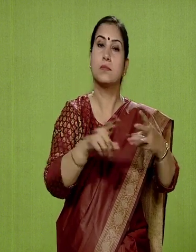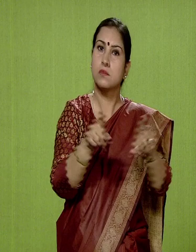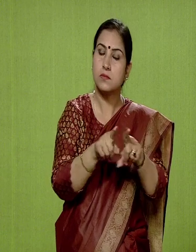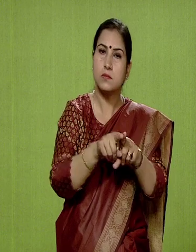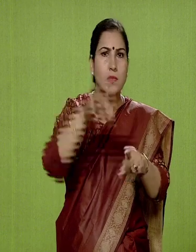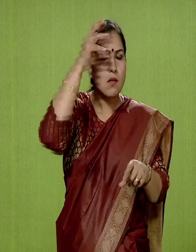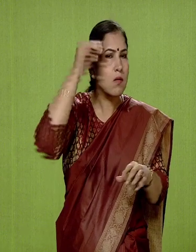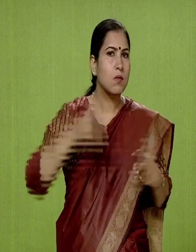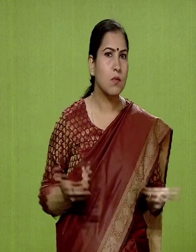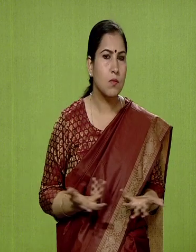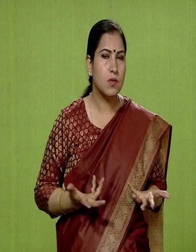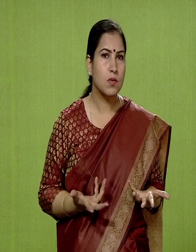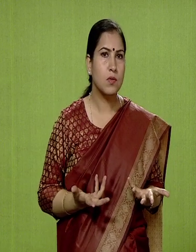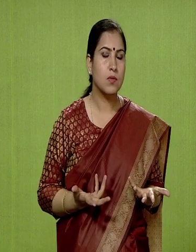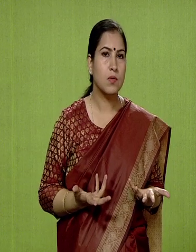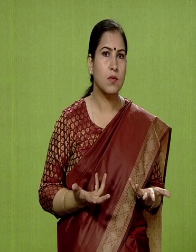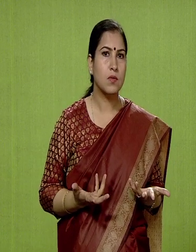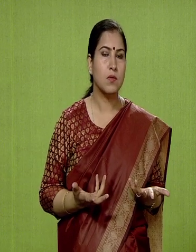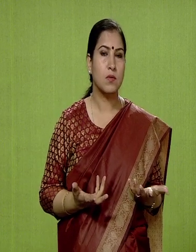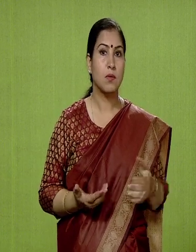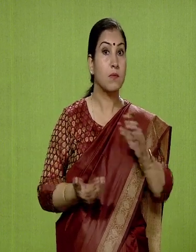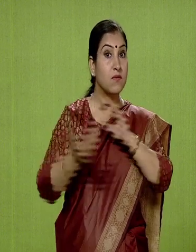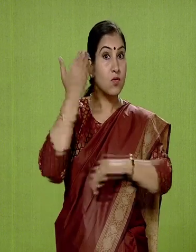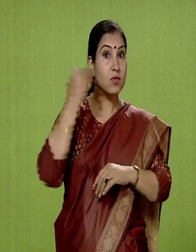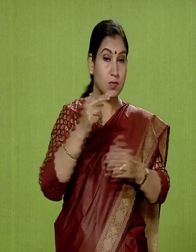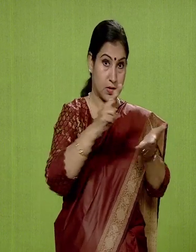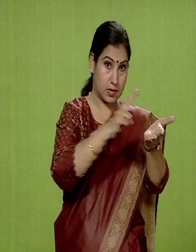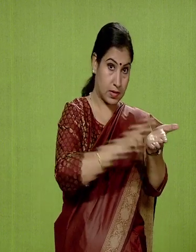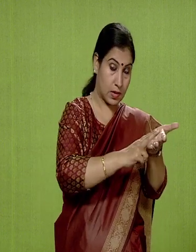Also, we learnt about the beginning of the non cooperation movement